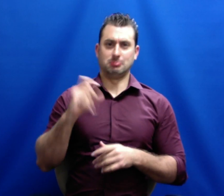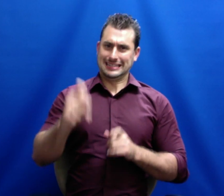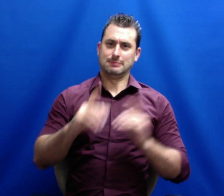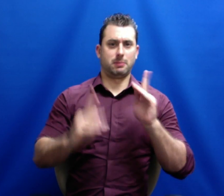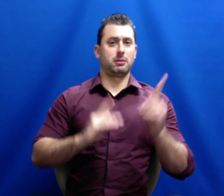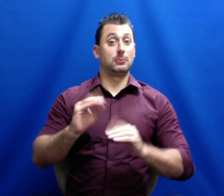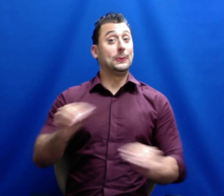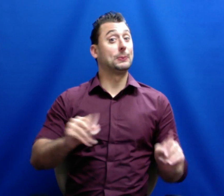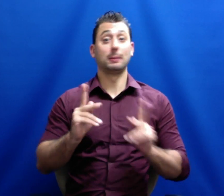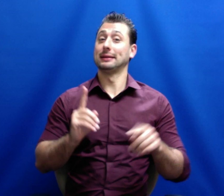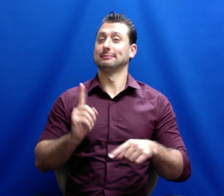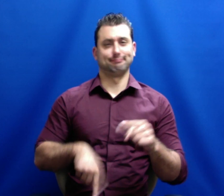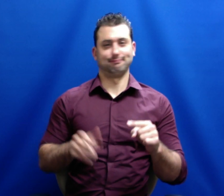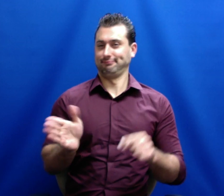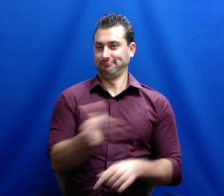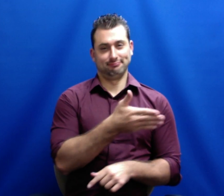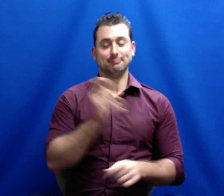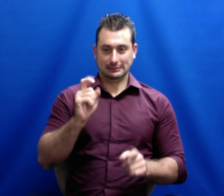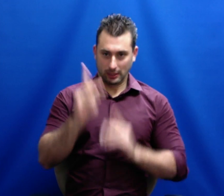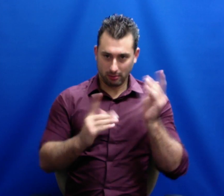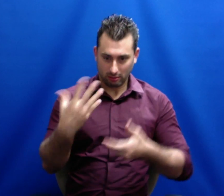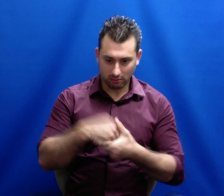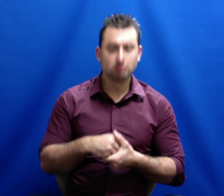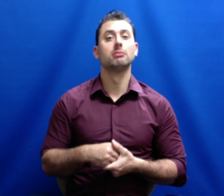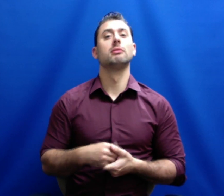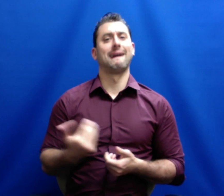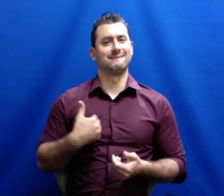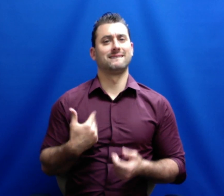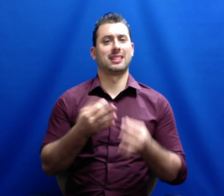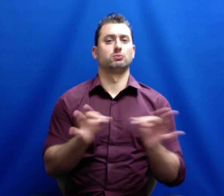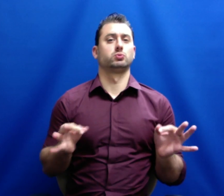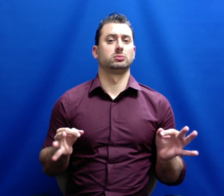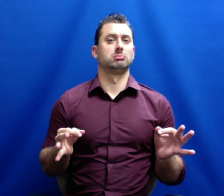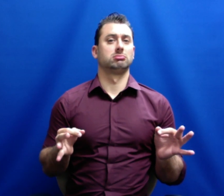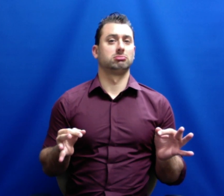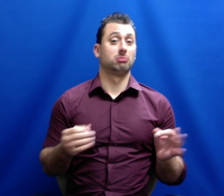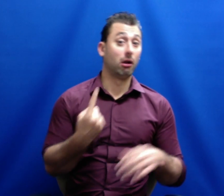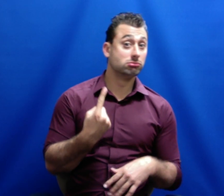people. Without people, you cannot have a community. People must be involved. They must have a shared language,